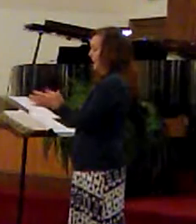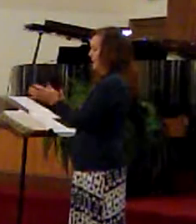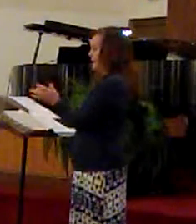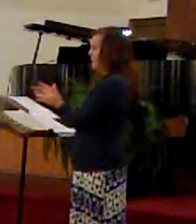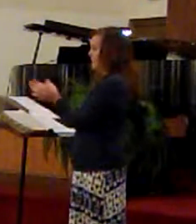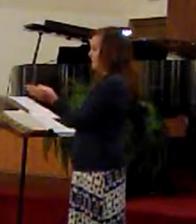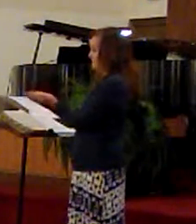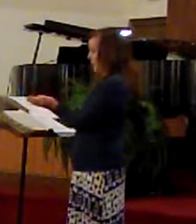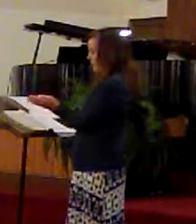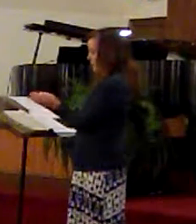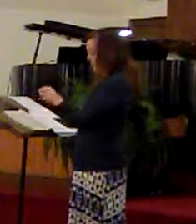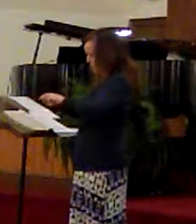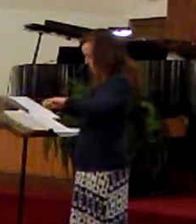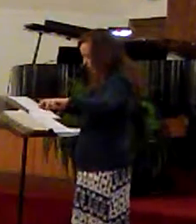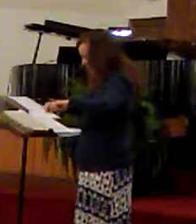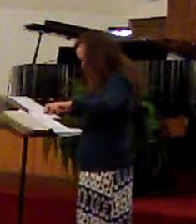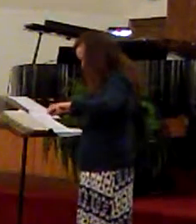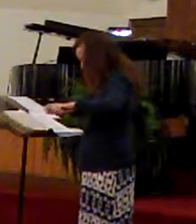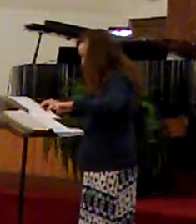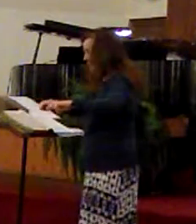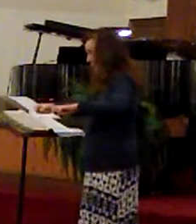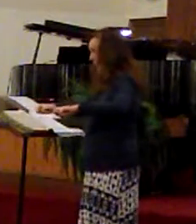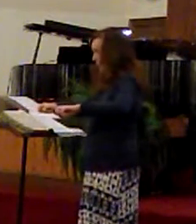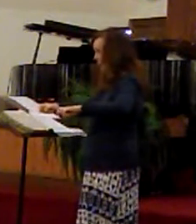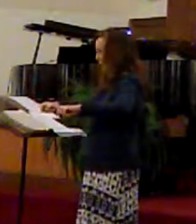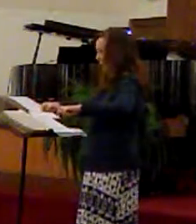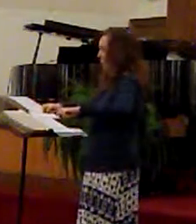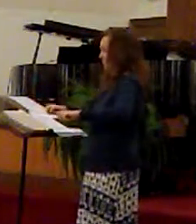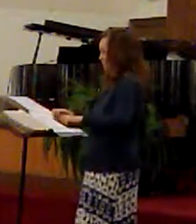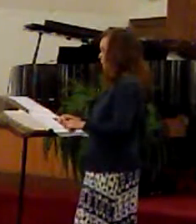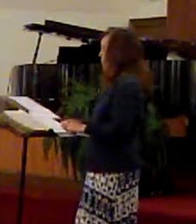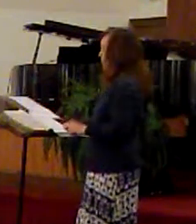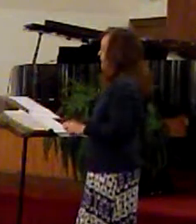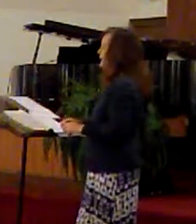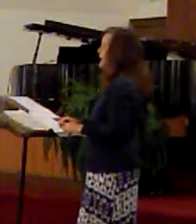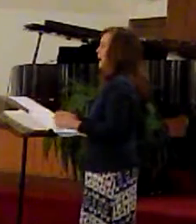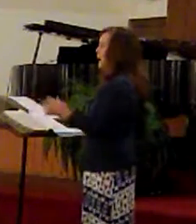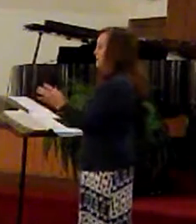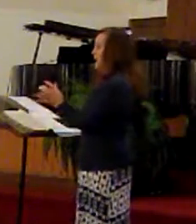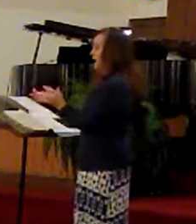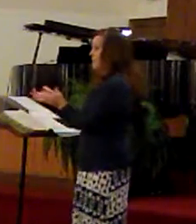to be systematically reading the Bible. We need to be reading our Bibles daily. Right. Yep.